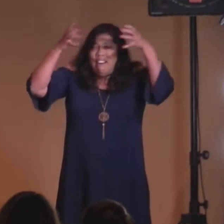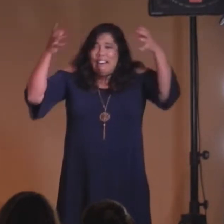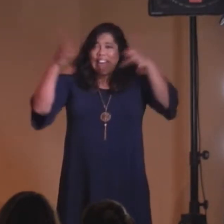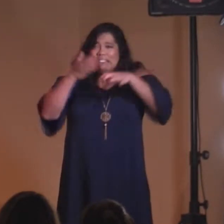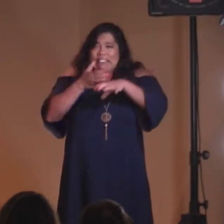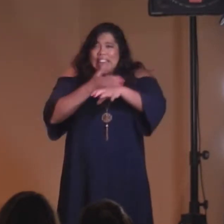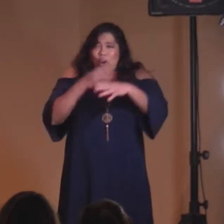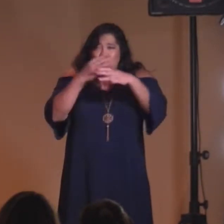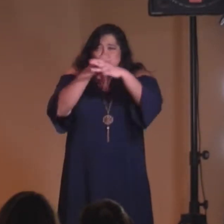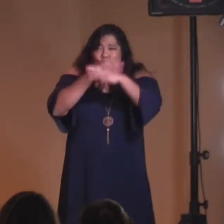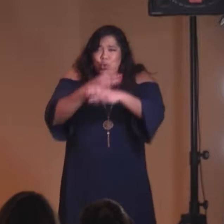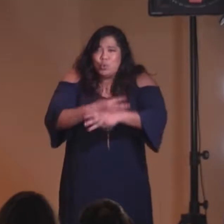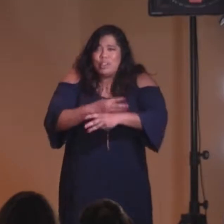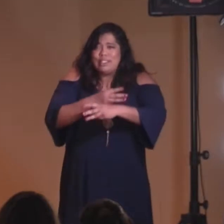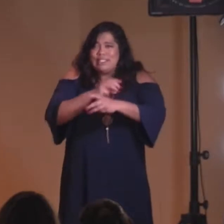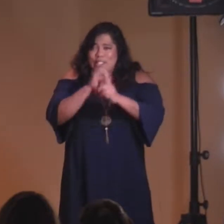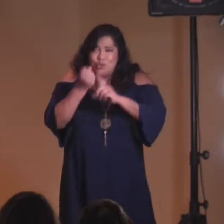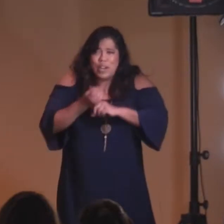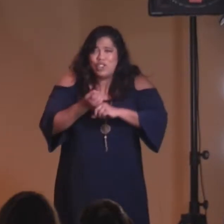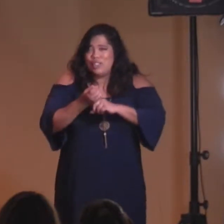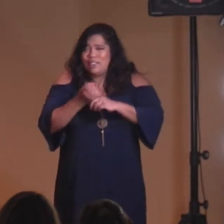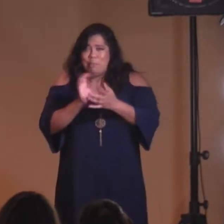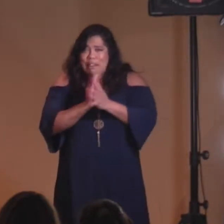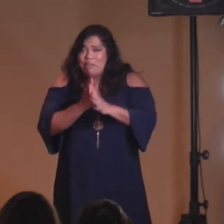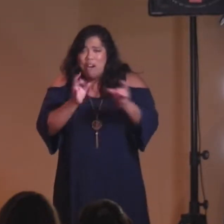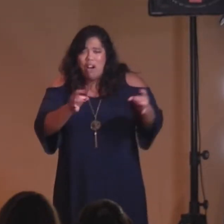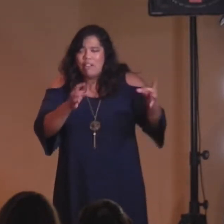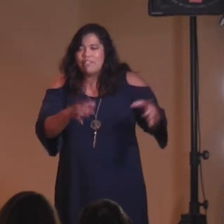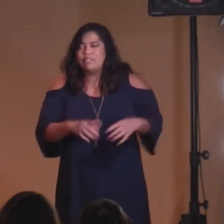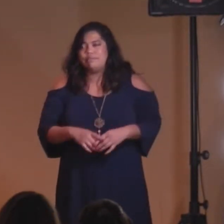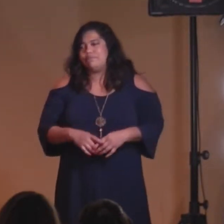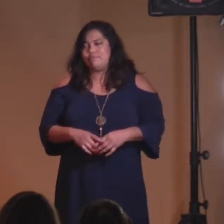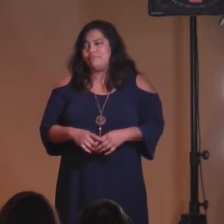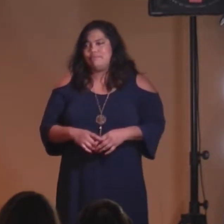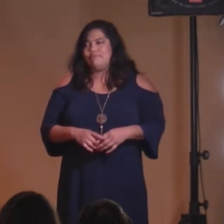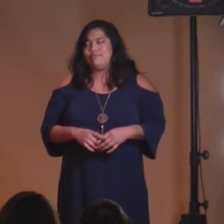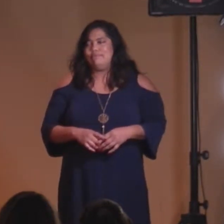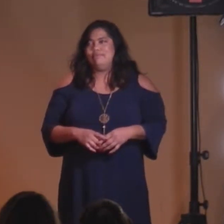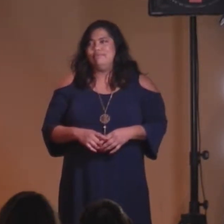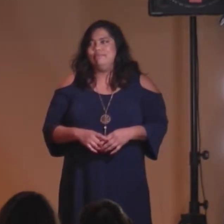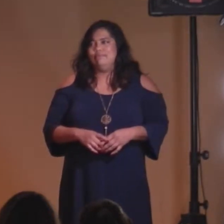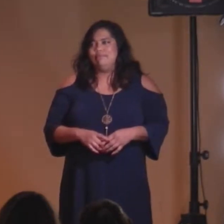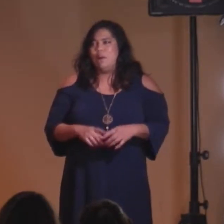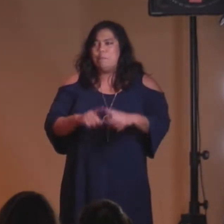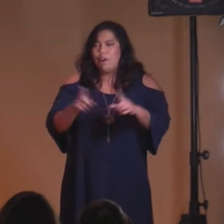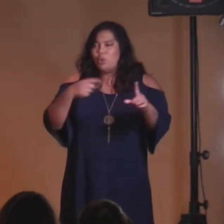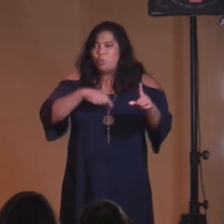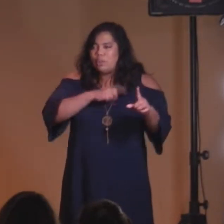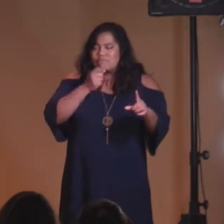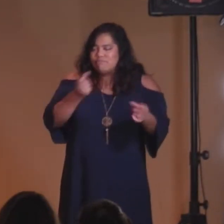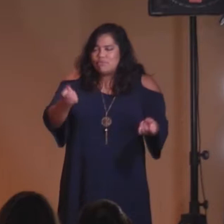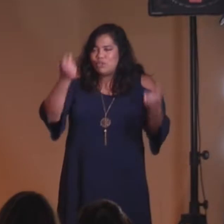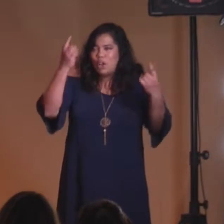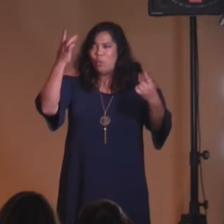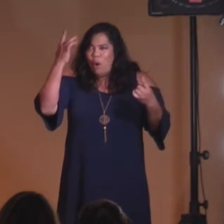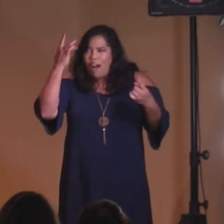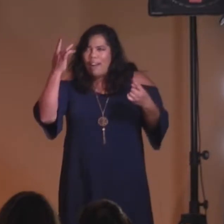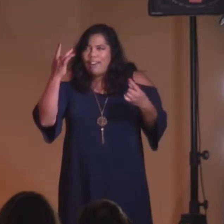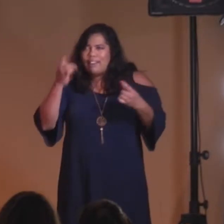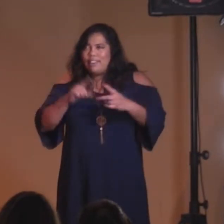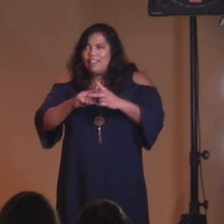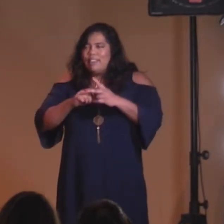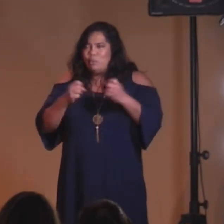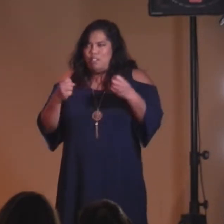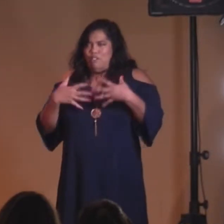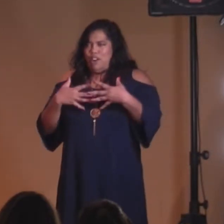builds and builds. And very few of us really address the root causes of.